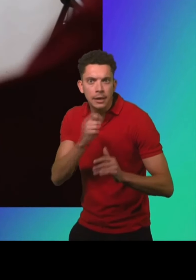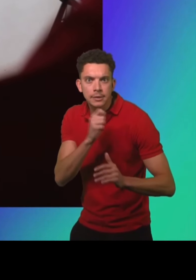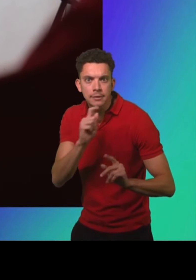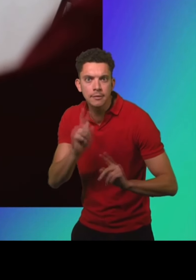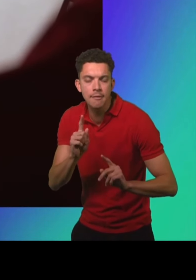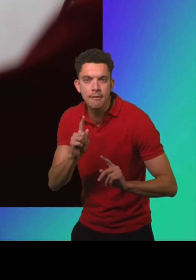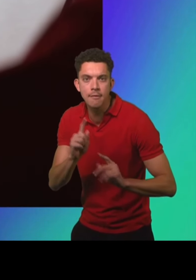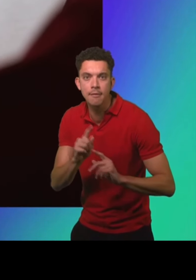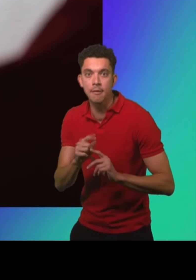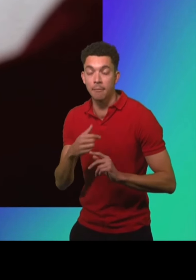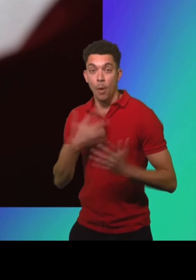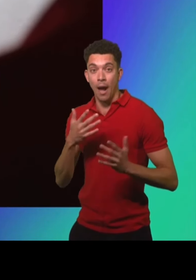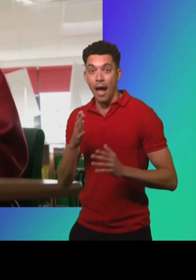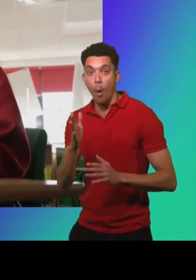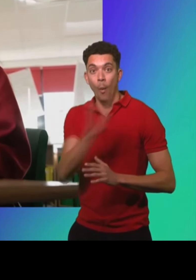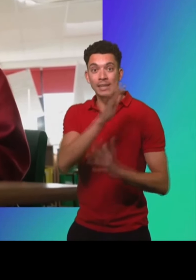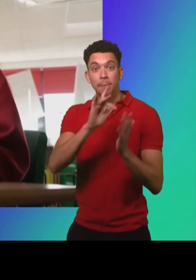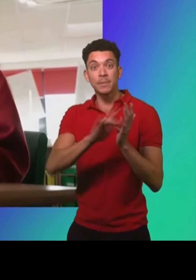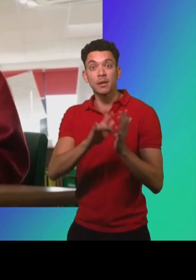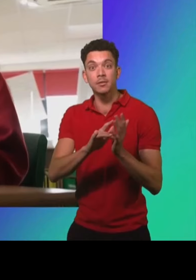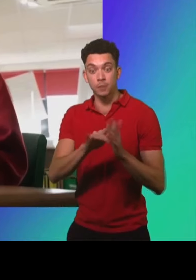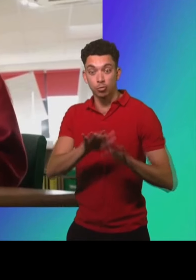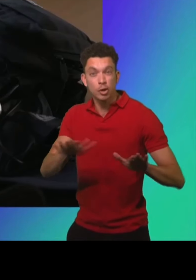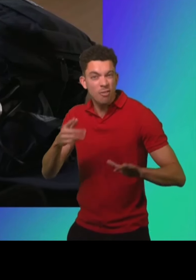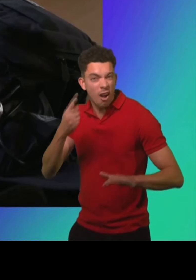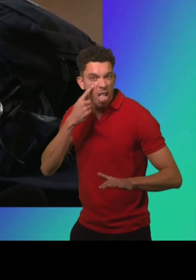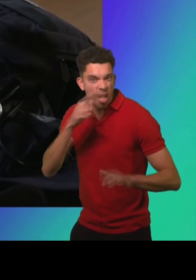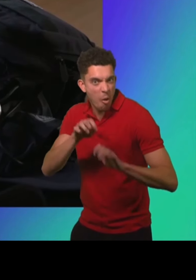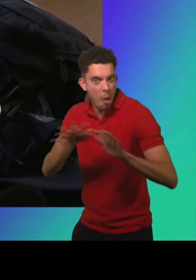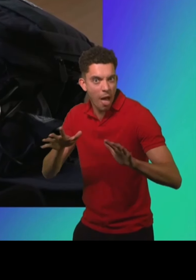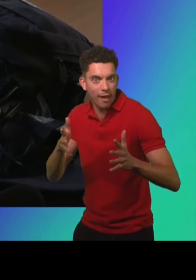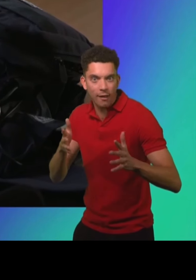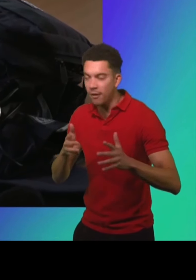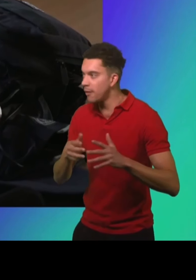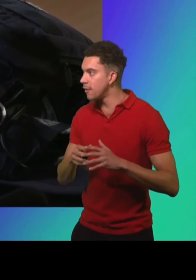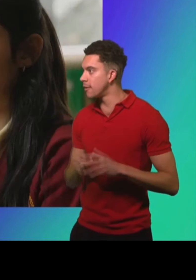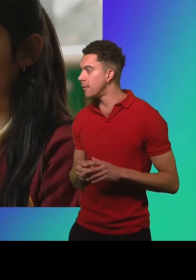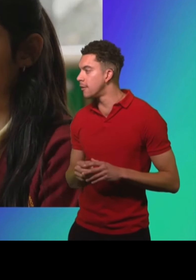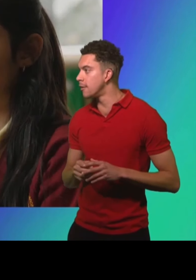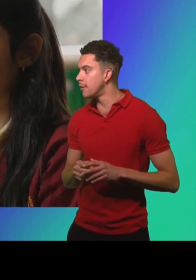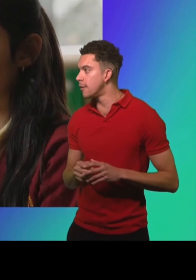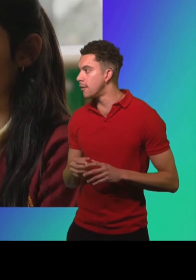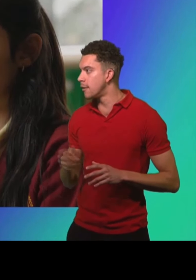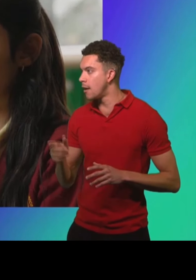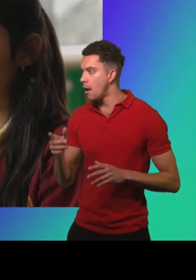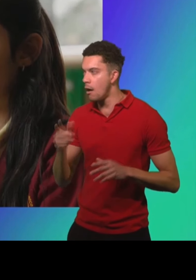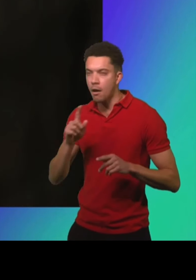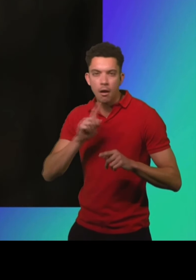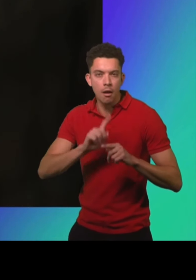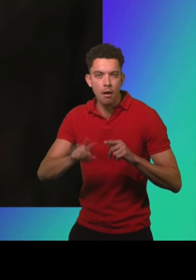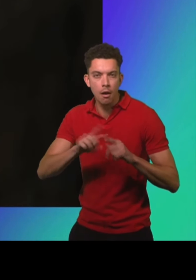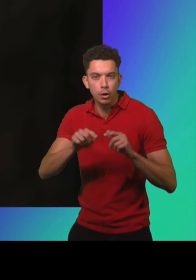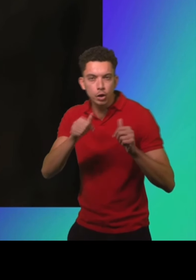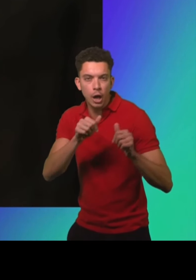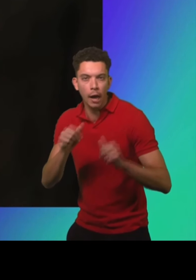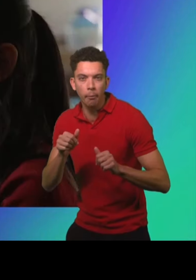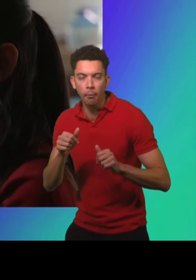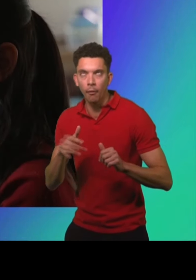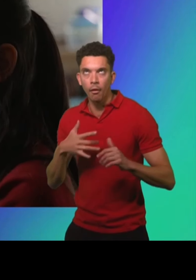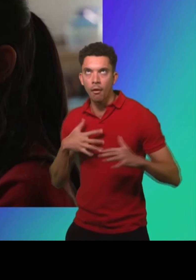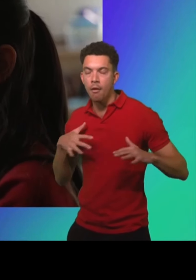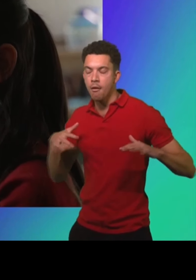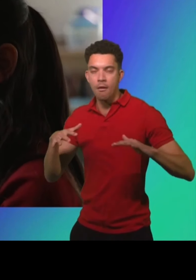in the West Midlands, where children are giving this a go. And they come in an extraordinary variety of shapes. I